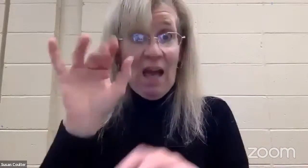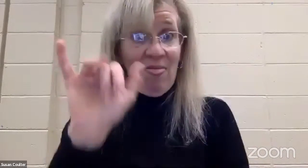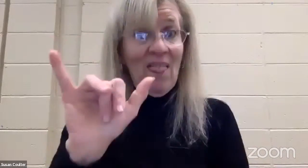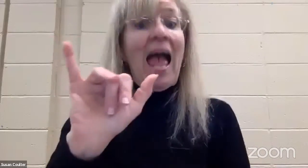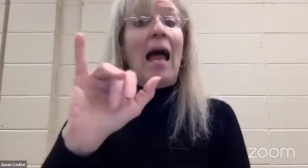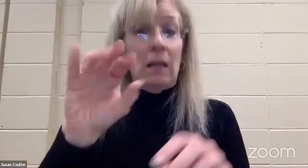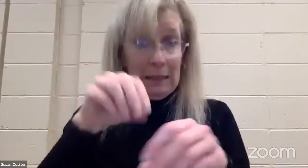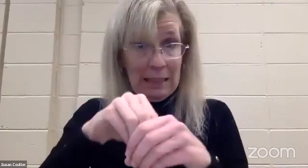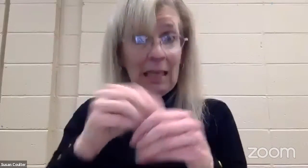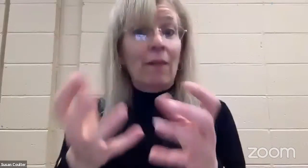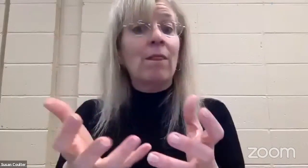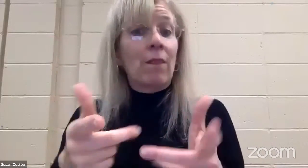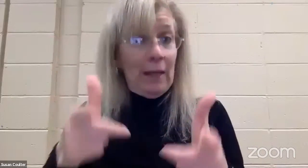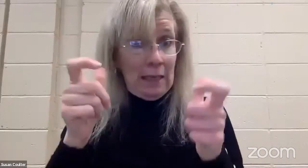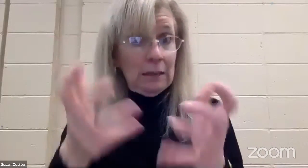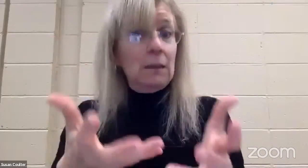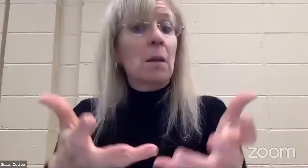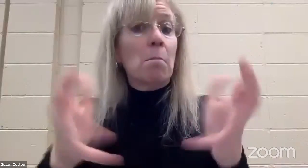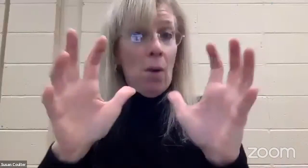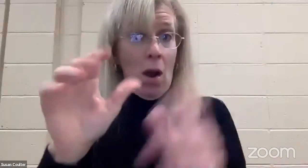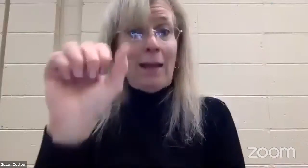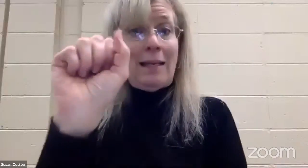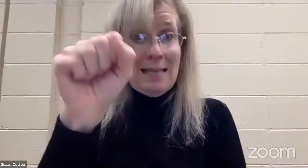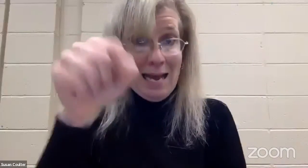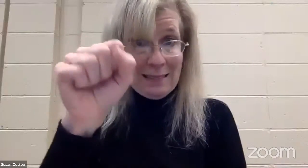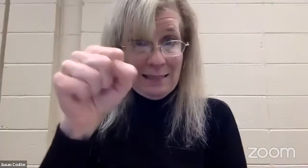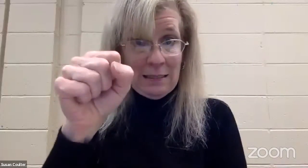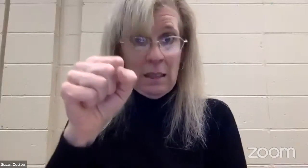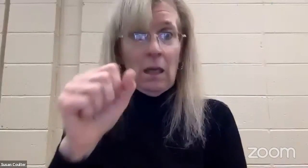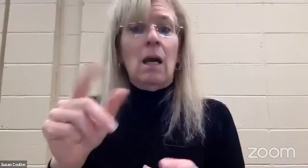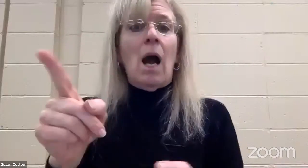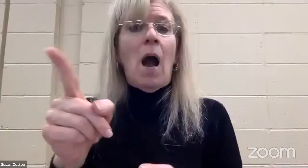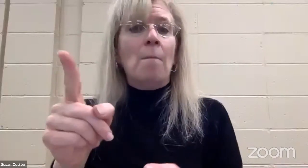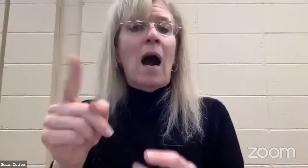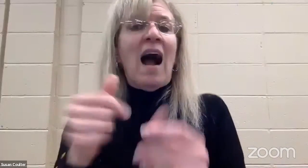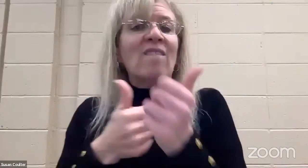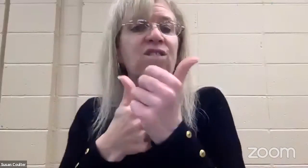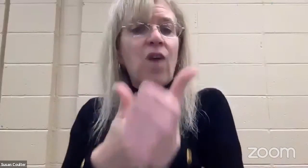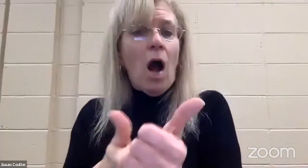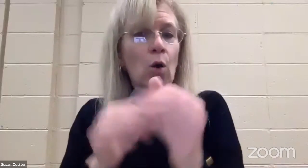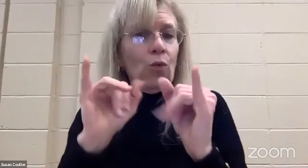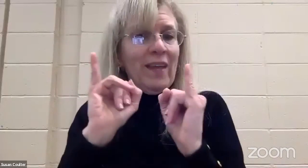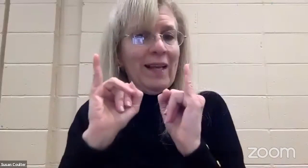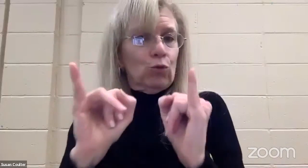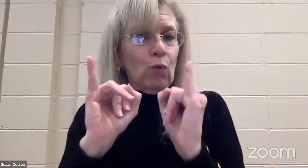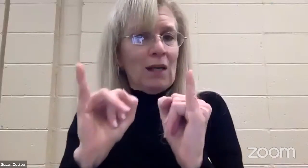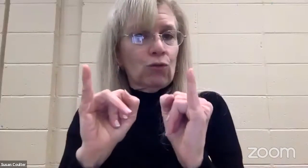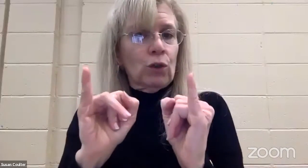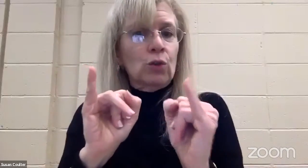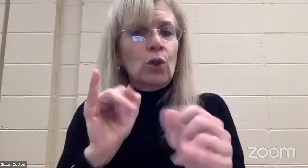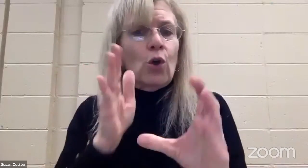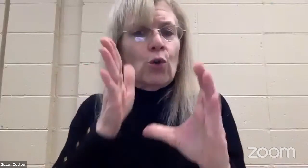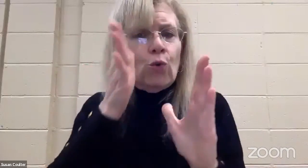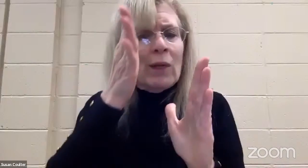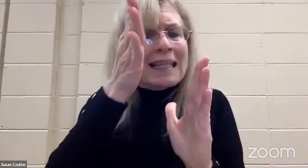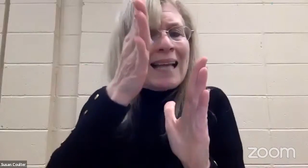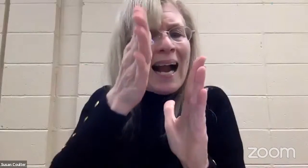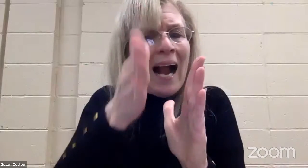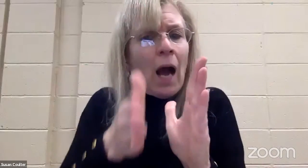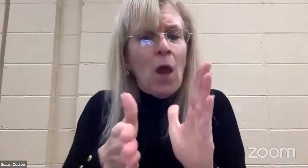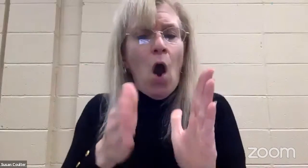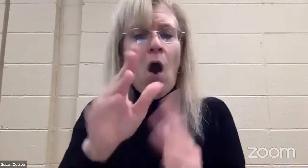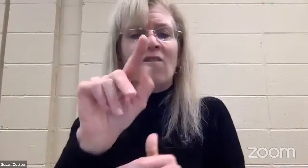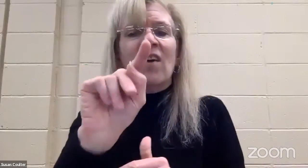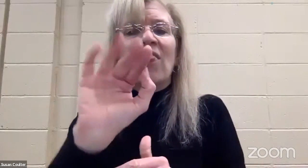I've done that in the Instant Pot, yes. I follow the instructions. You need